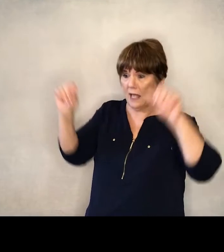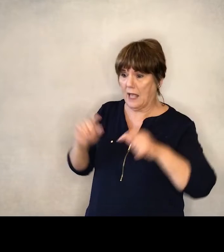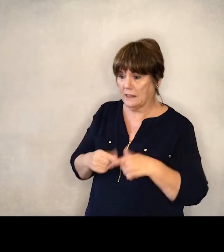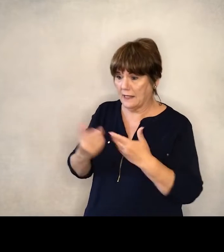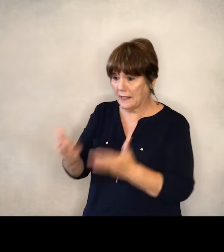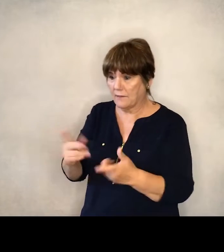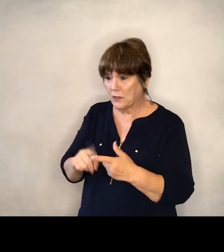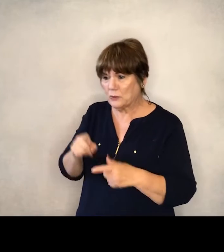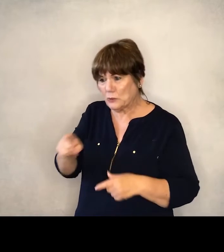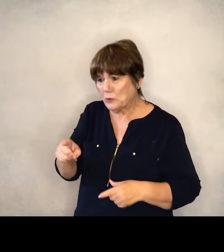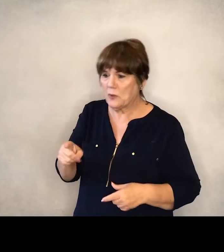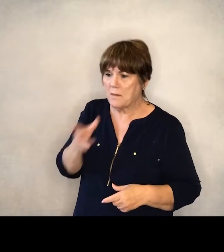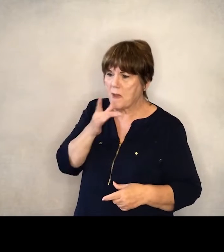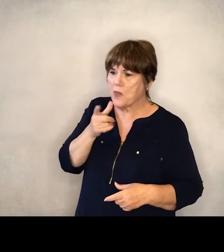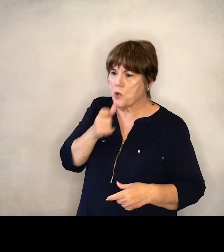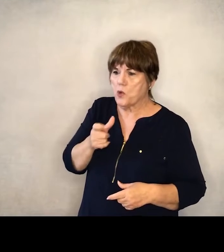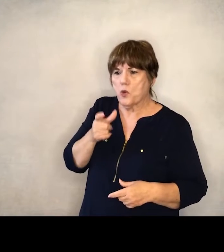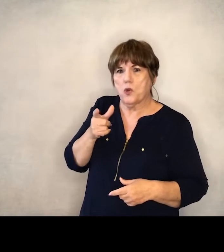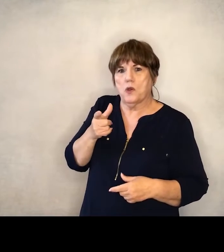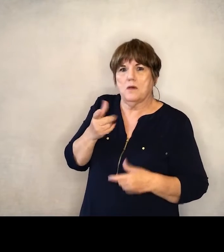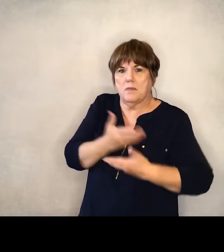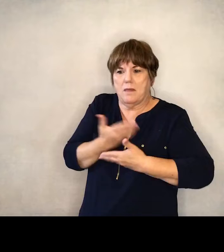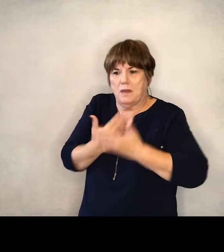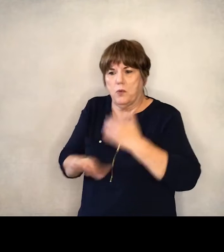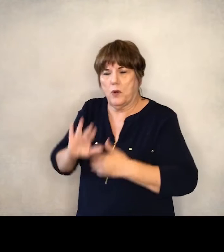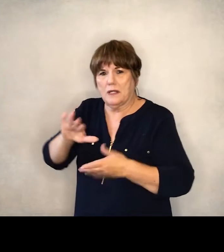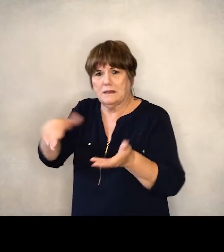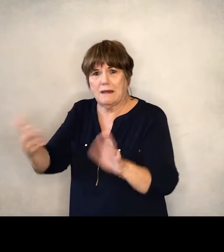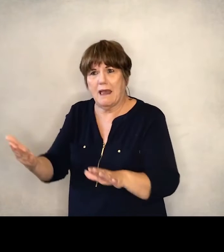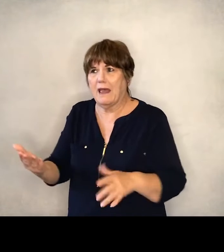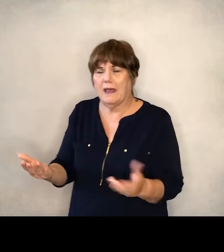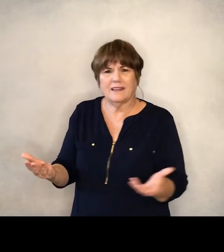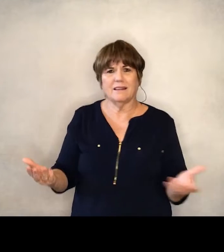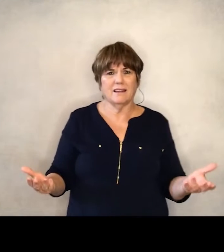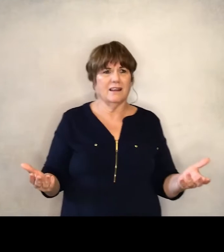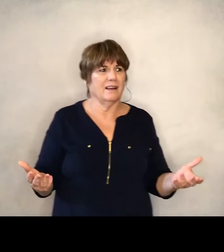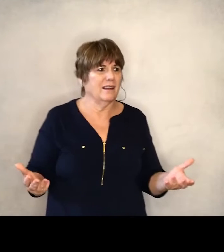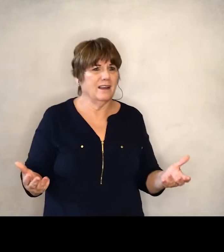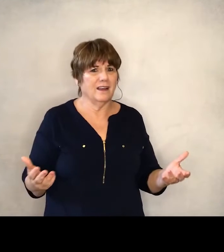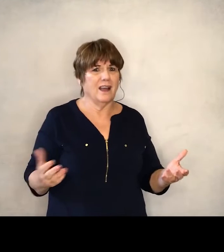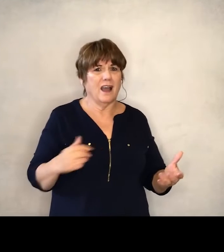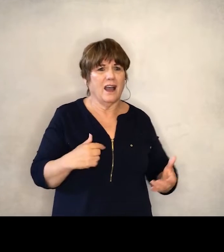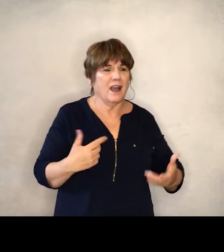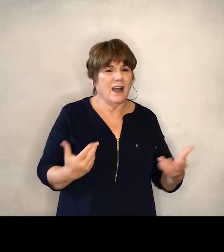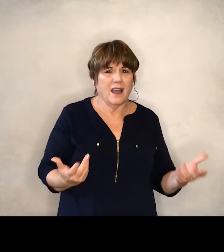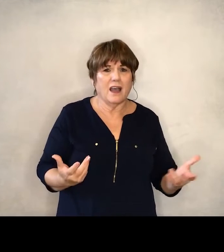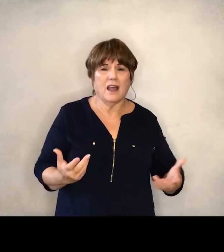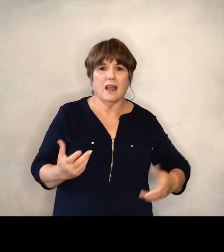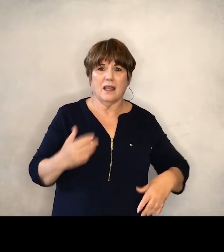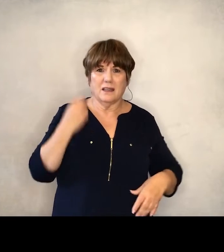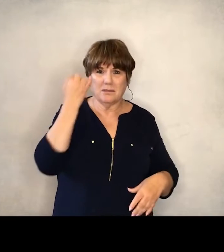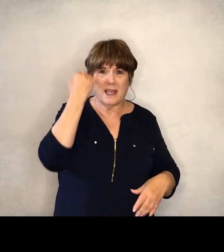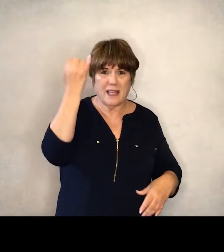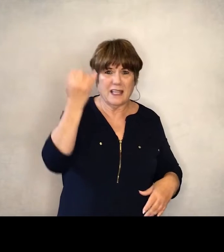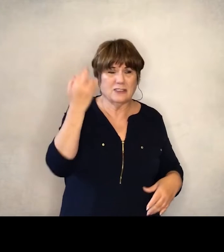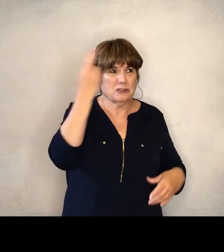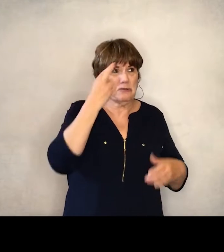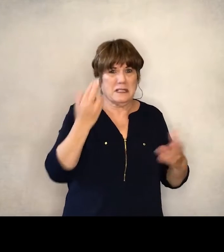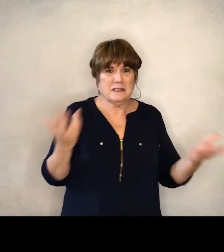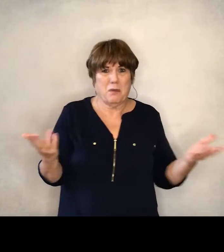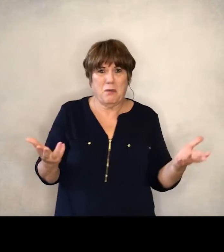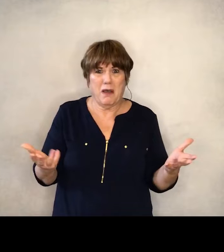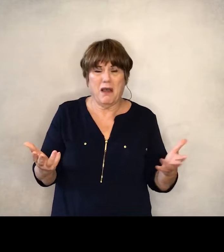not sure that every event in life has a reason. And even if there was a reason, I could